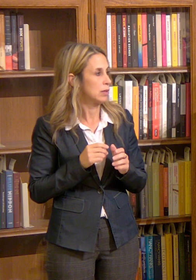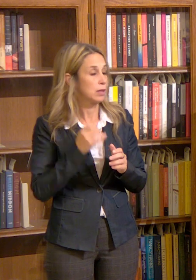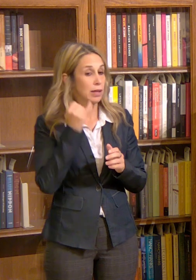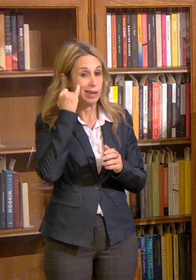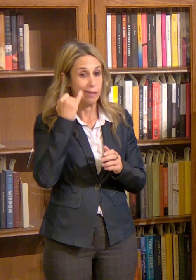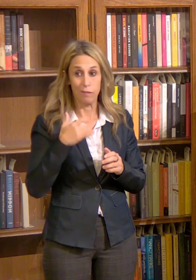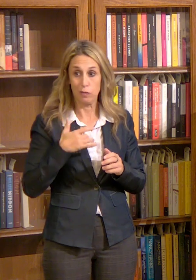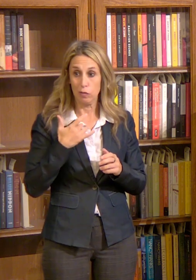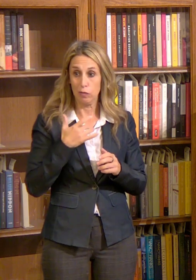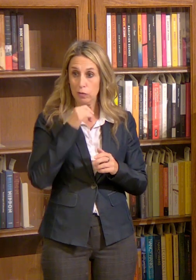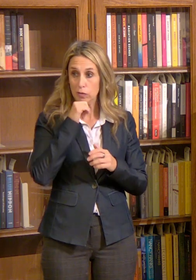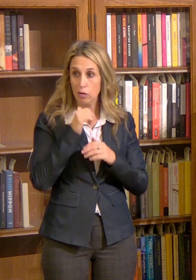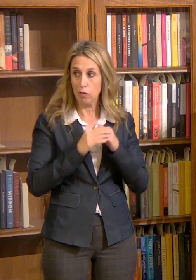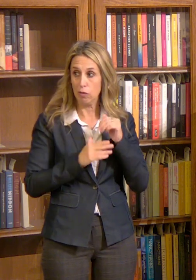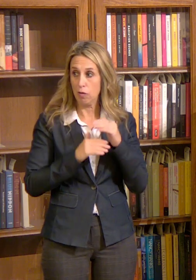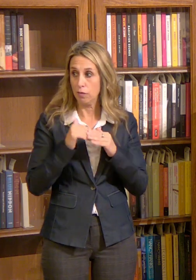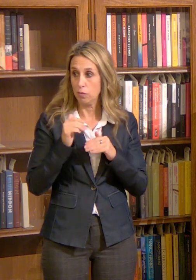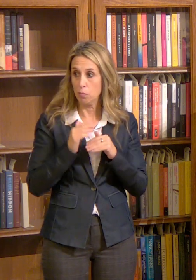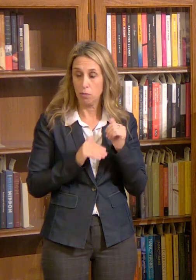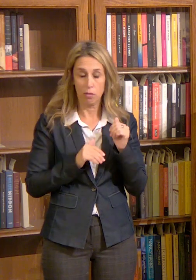uncomfortable to